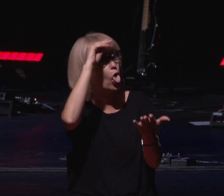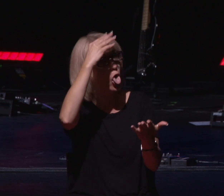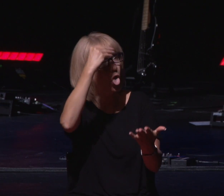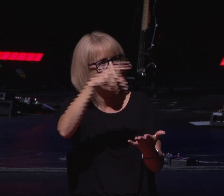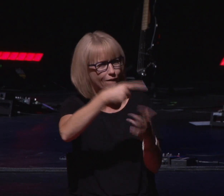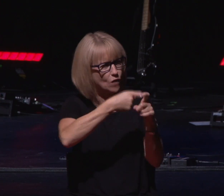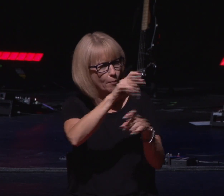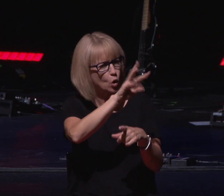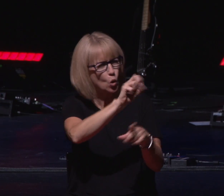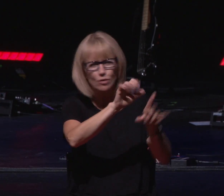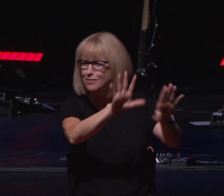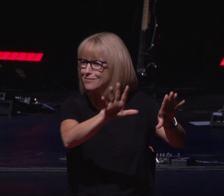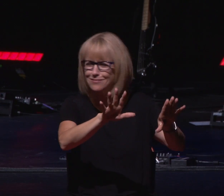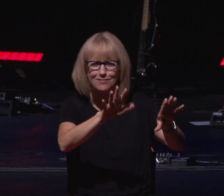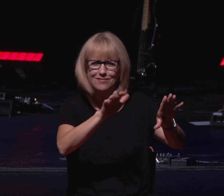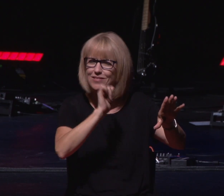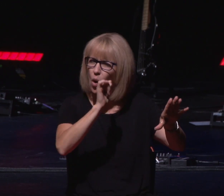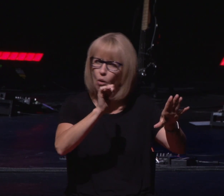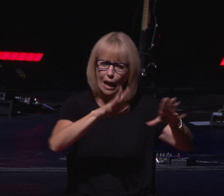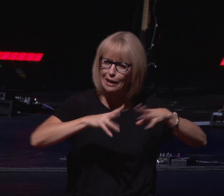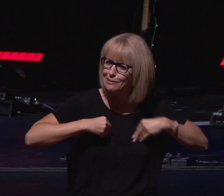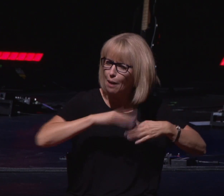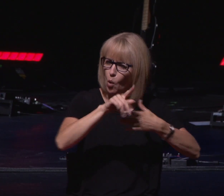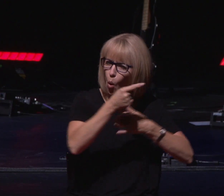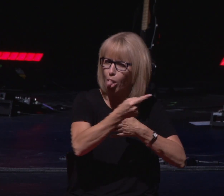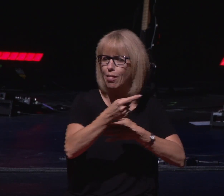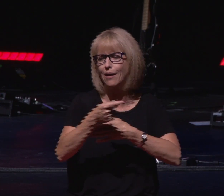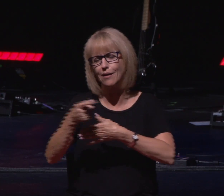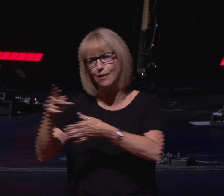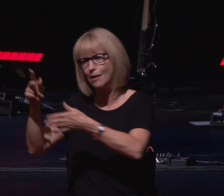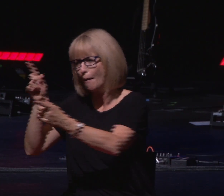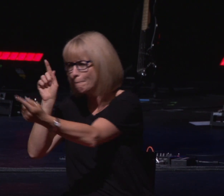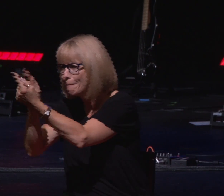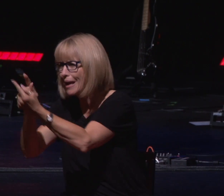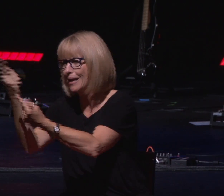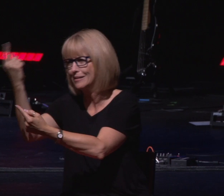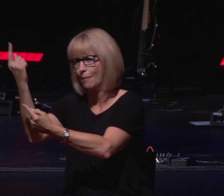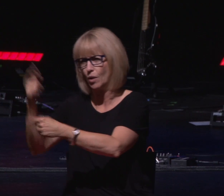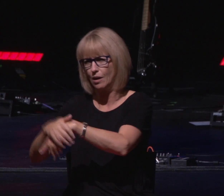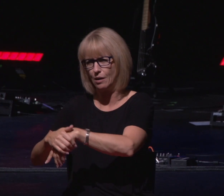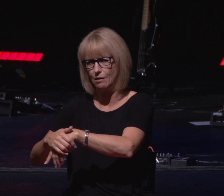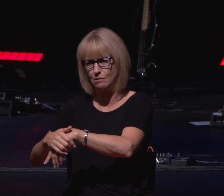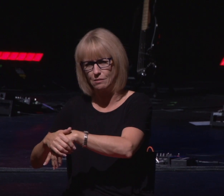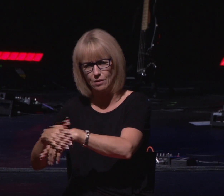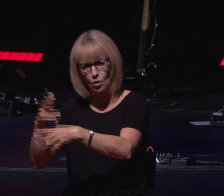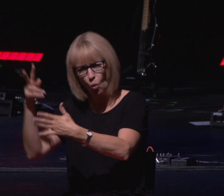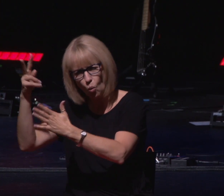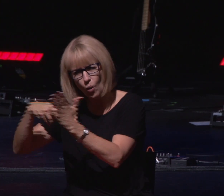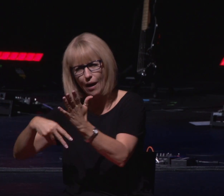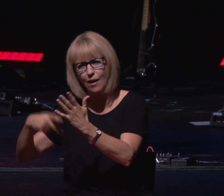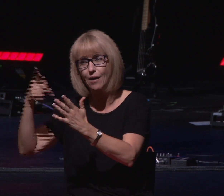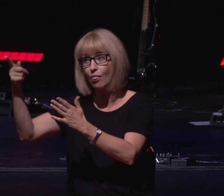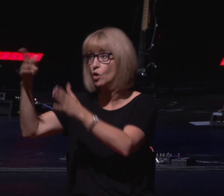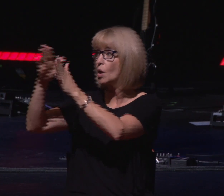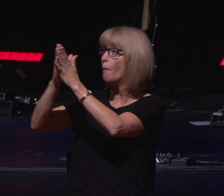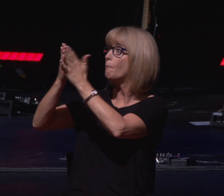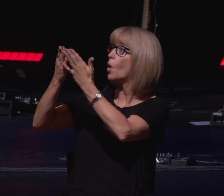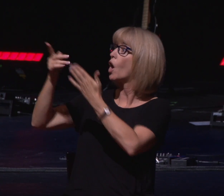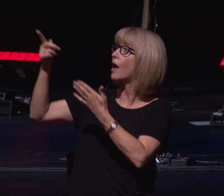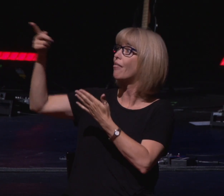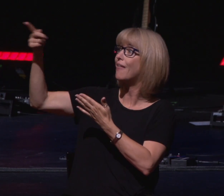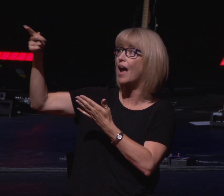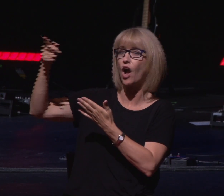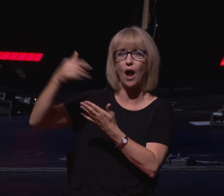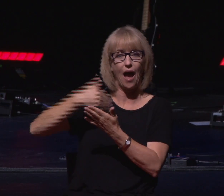to meet somebody, ask a question, teach your kids. There's a book we have down in the cafe bookstore. It's called The Gospel